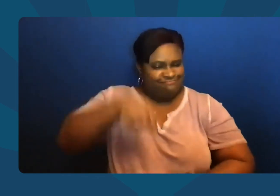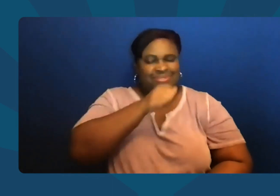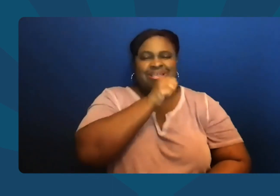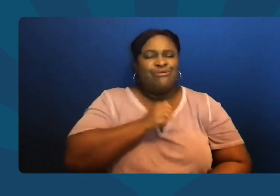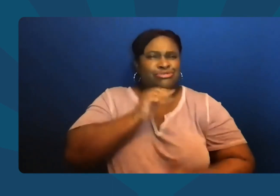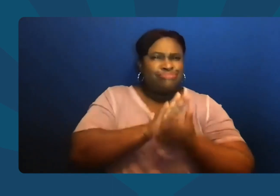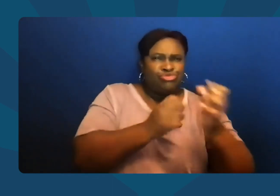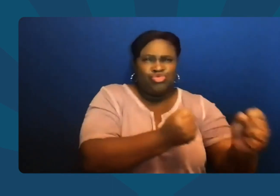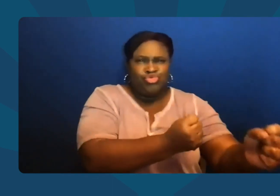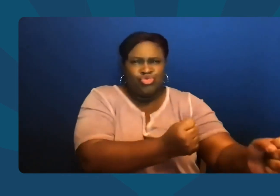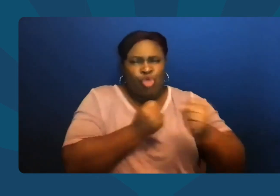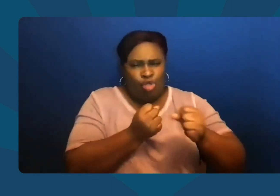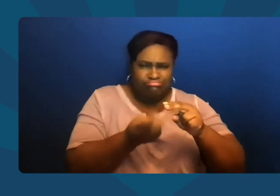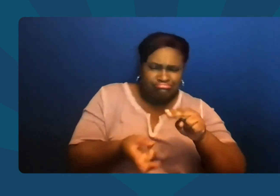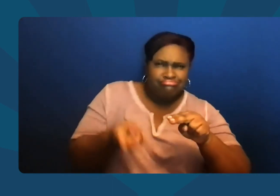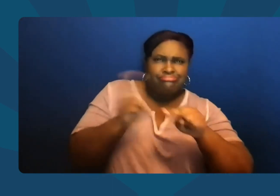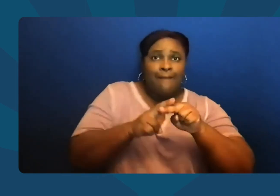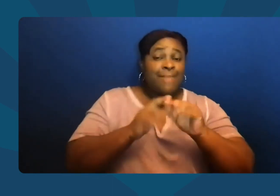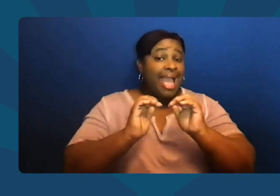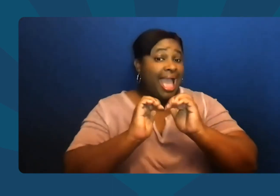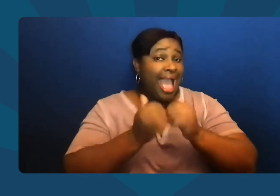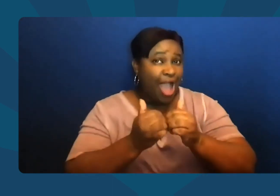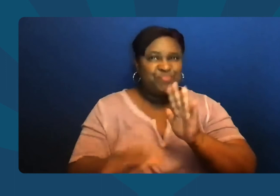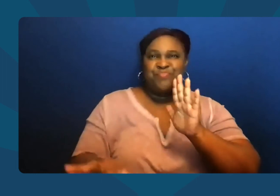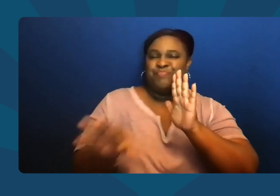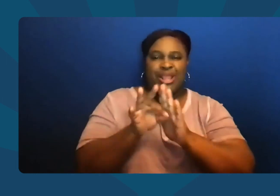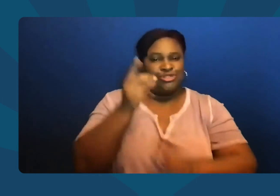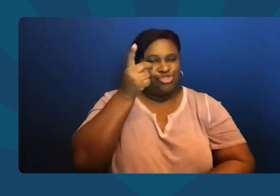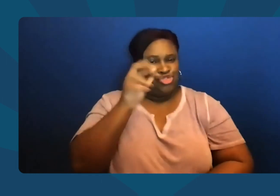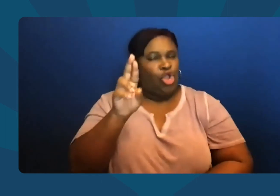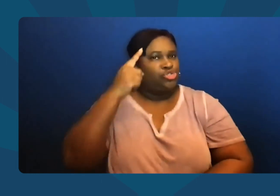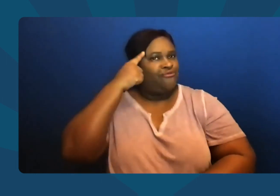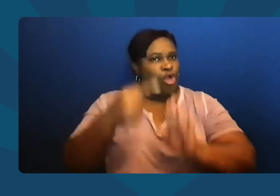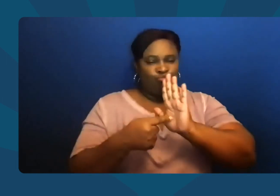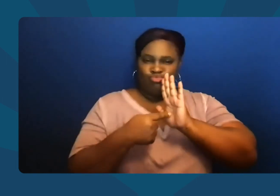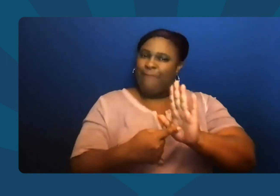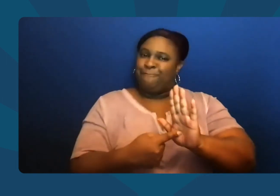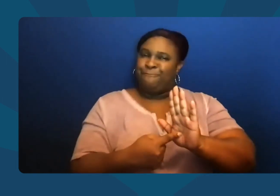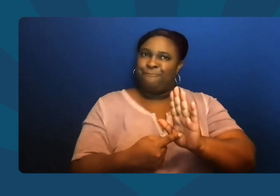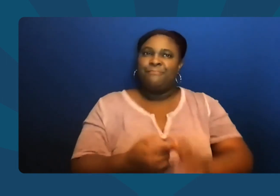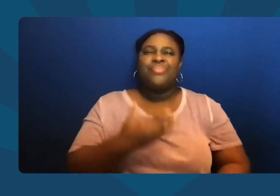Let us make Arizona stronger and elect a doctor to the House.